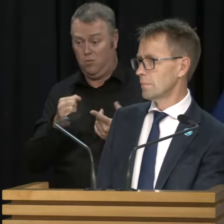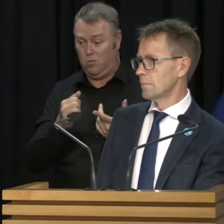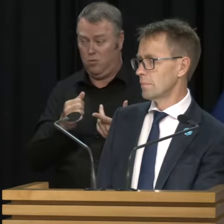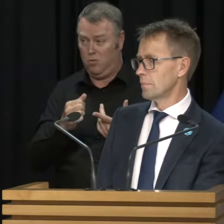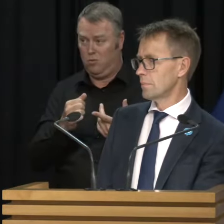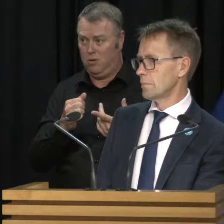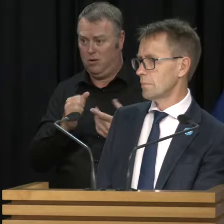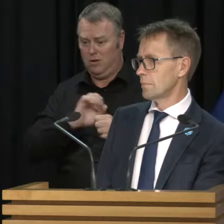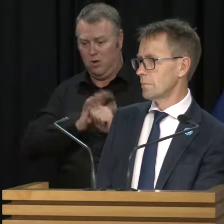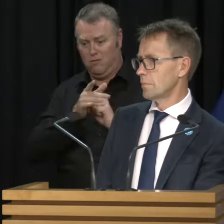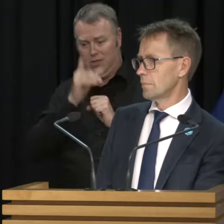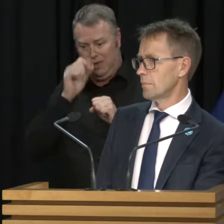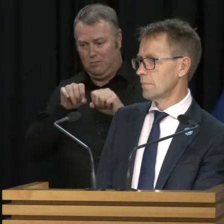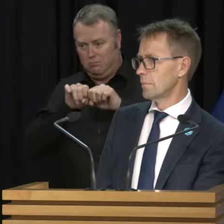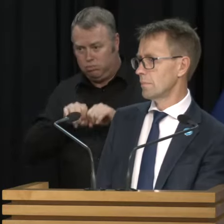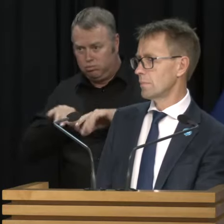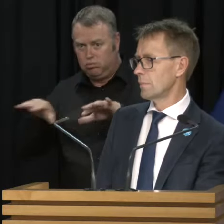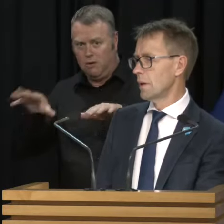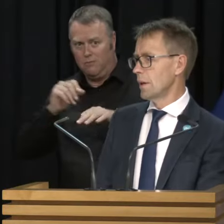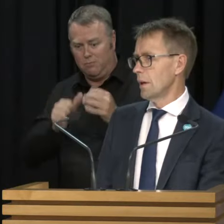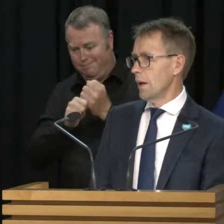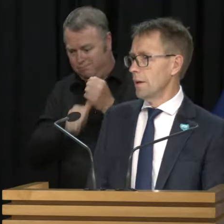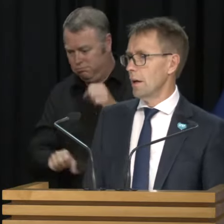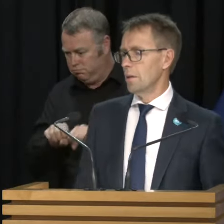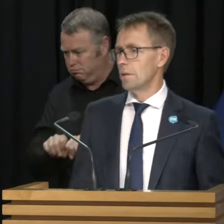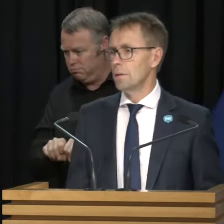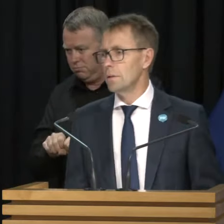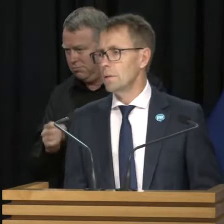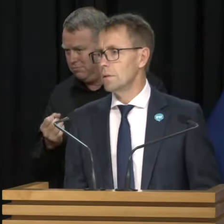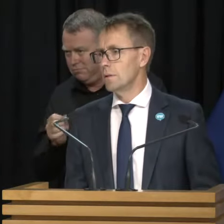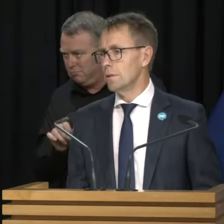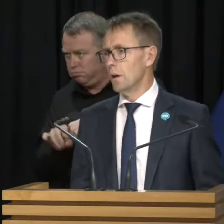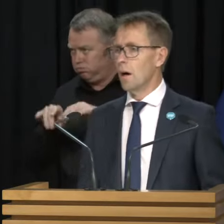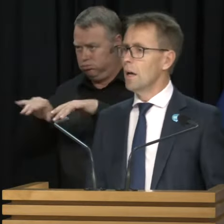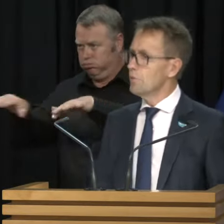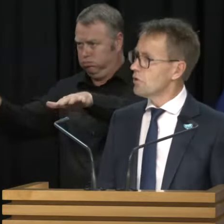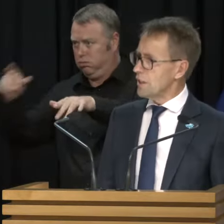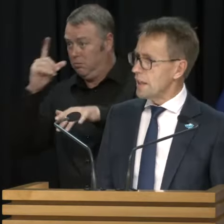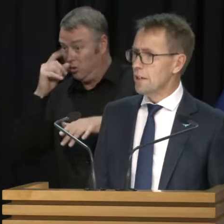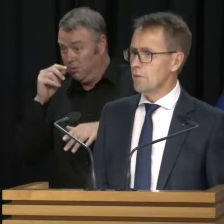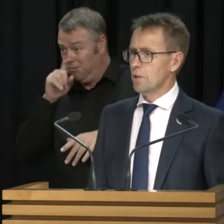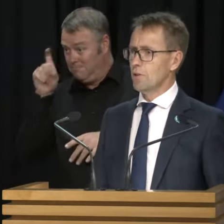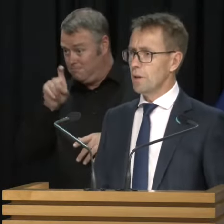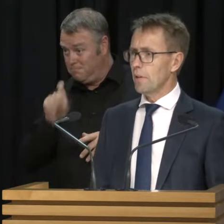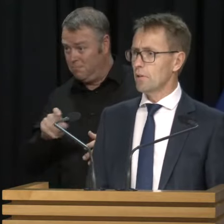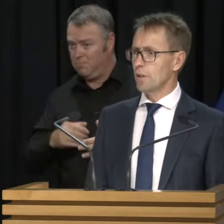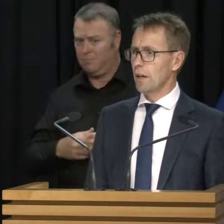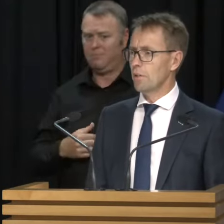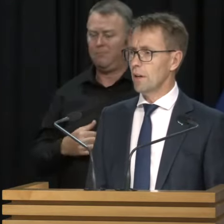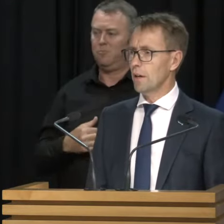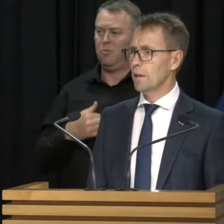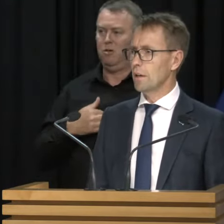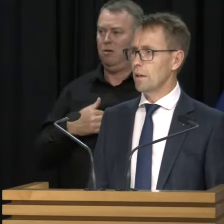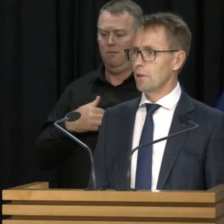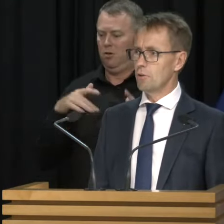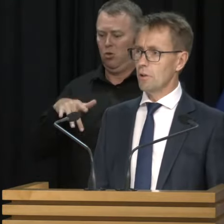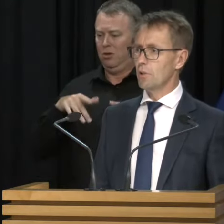transmitted through fecal matter? Is that something that's really seriously I haven't seen any evidence around this,